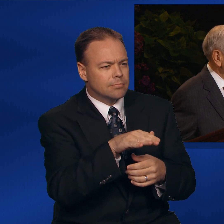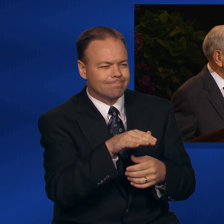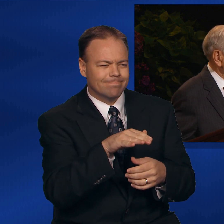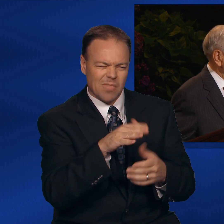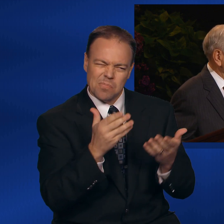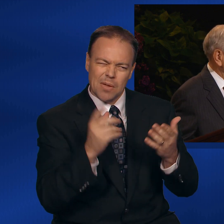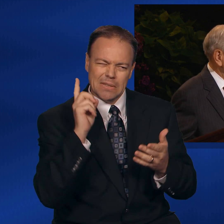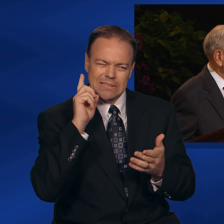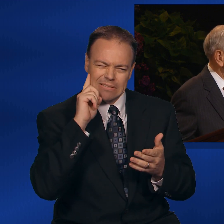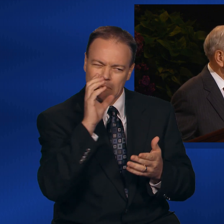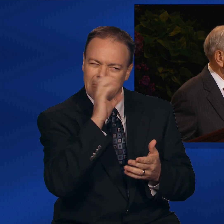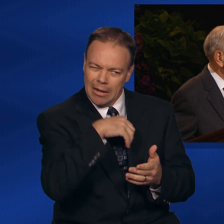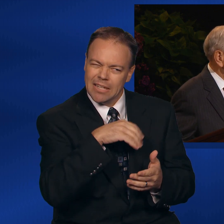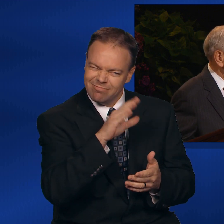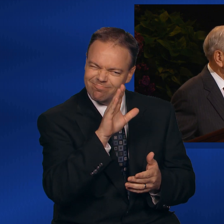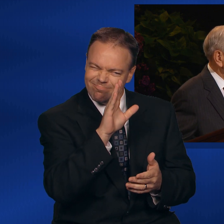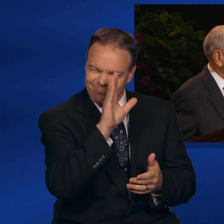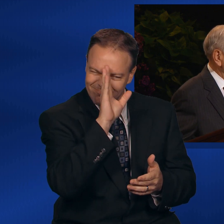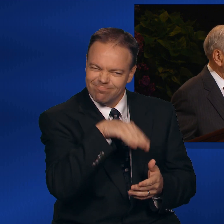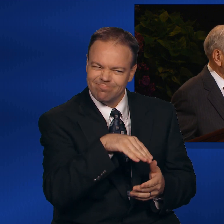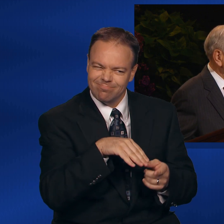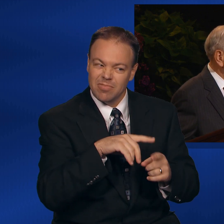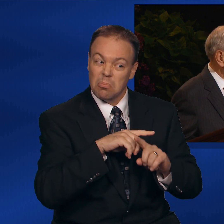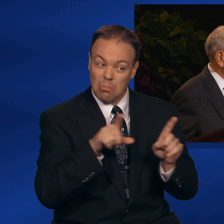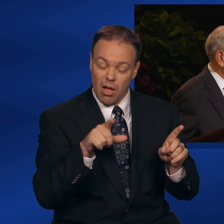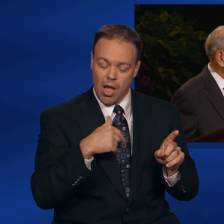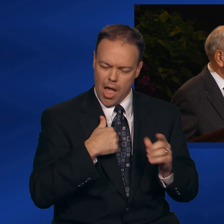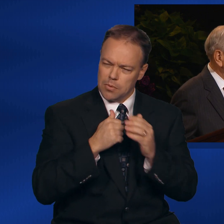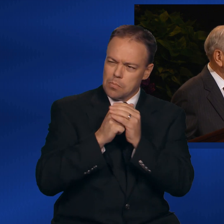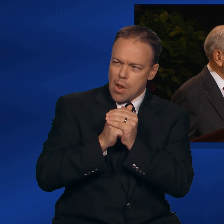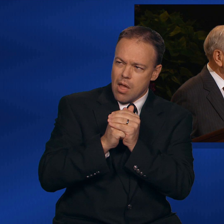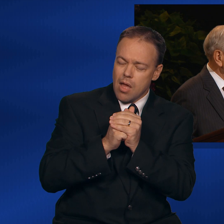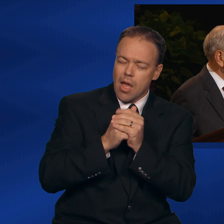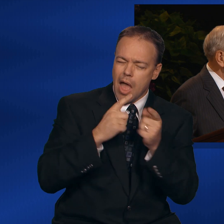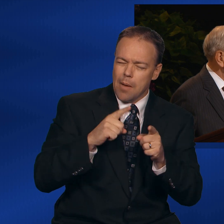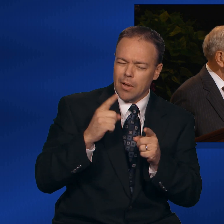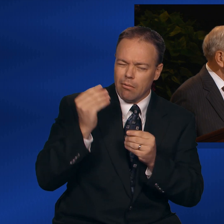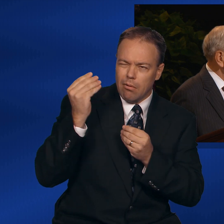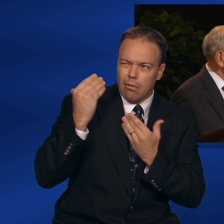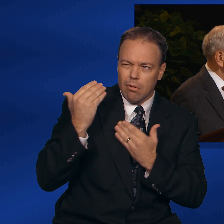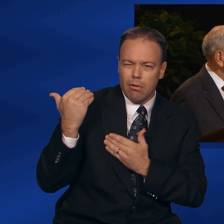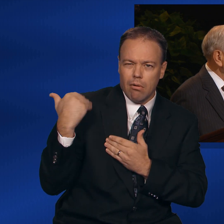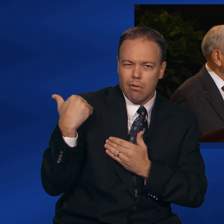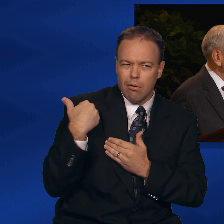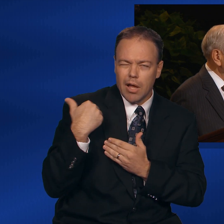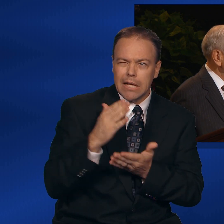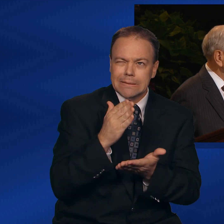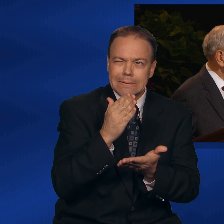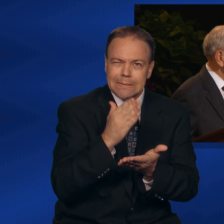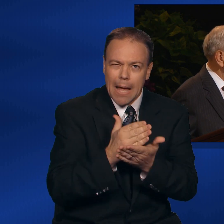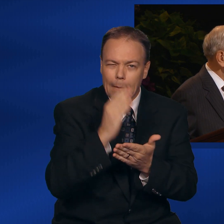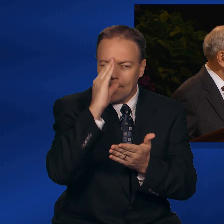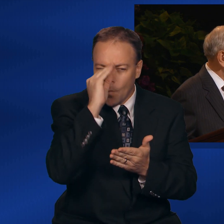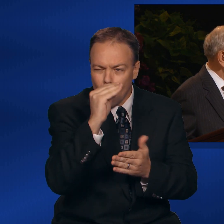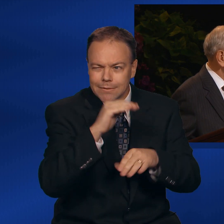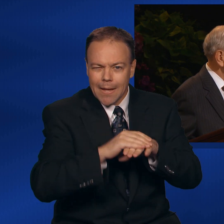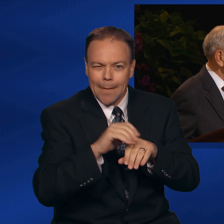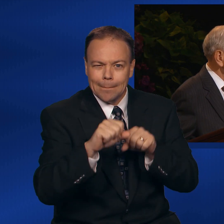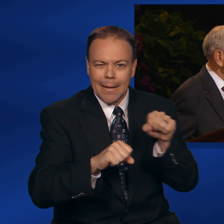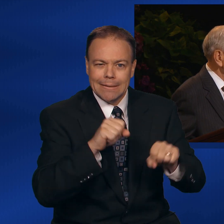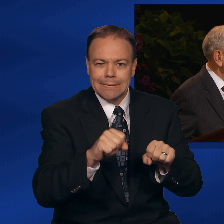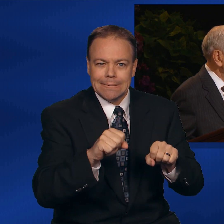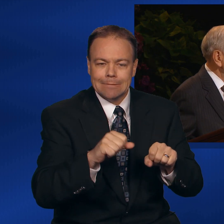"This may sound a little weird, but I was praying and was told to stop the boys on the